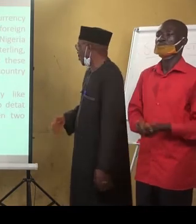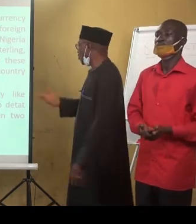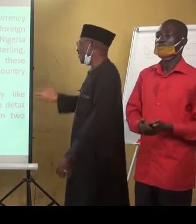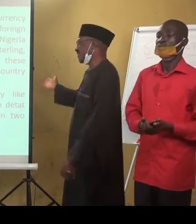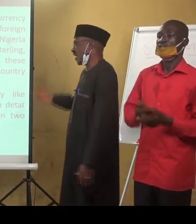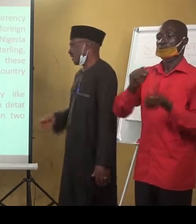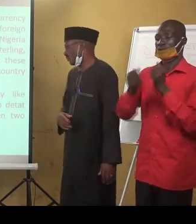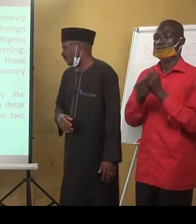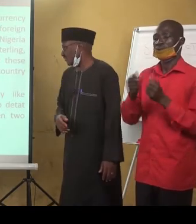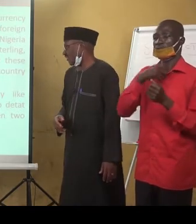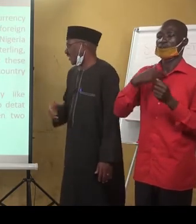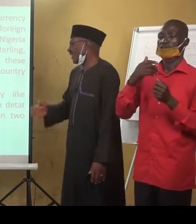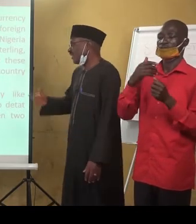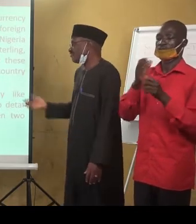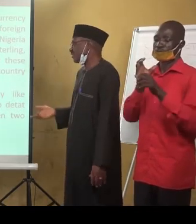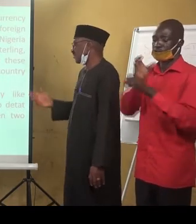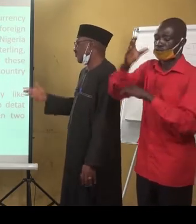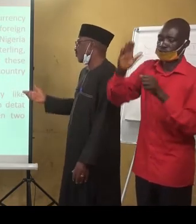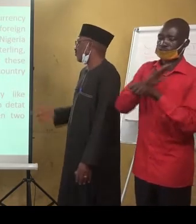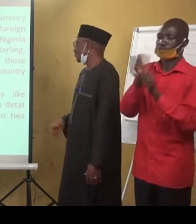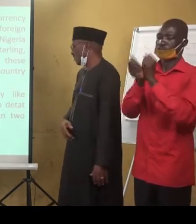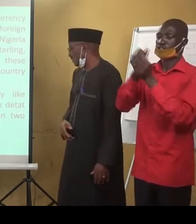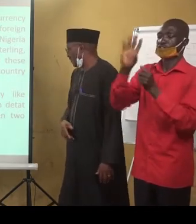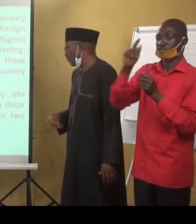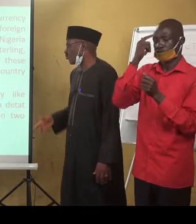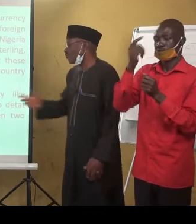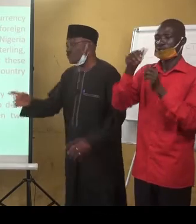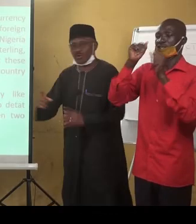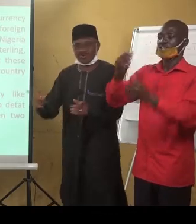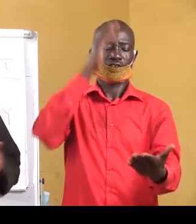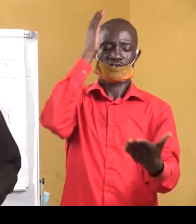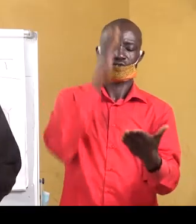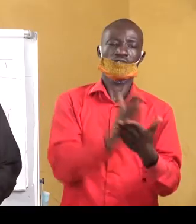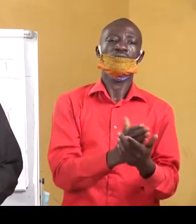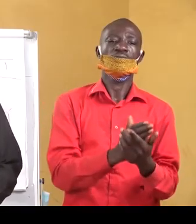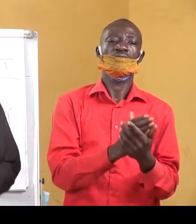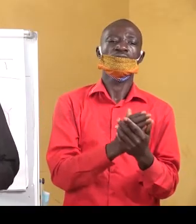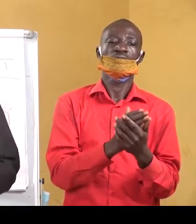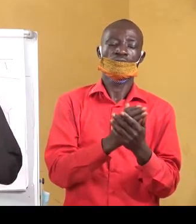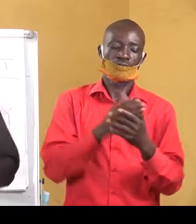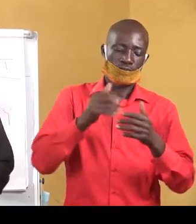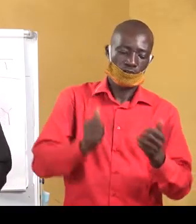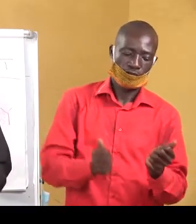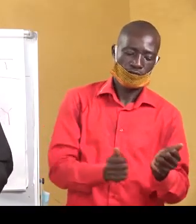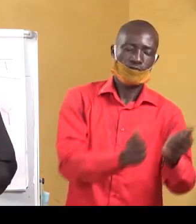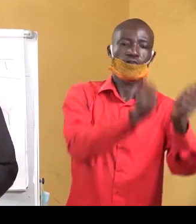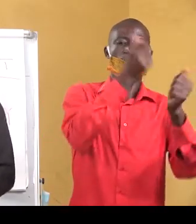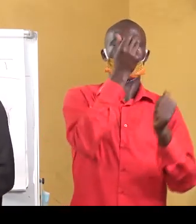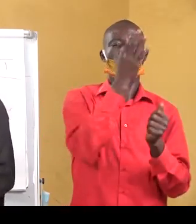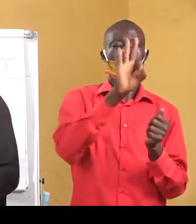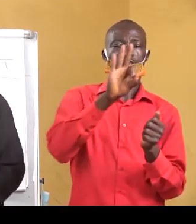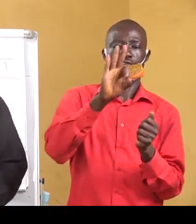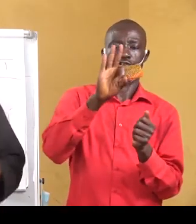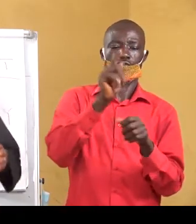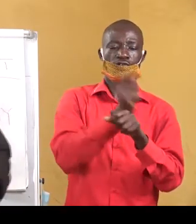example, coup d'etat can limit the volume of trade between two countries. This can limit the volume of